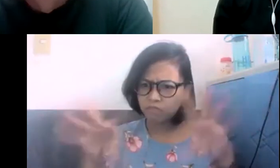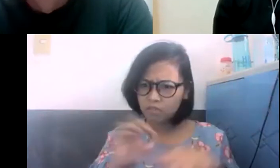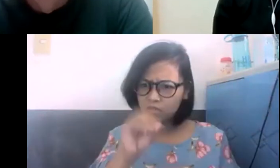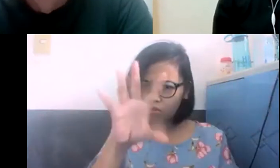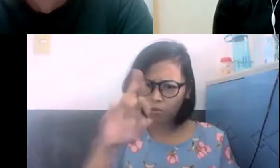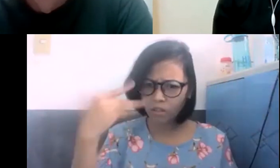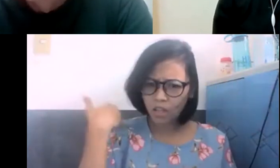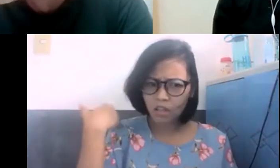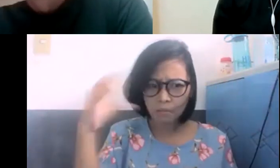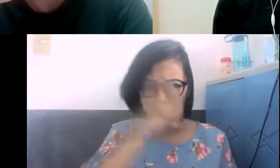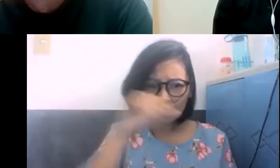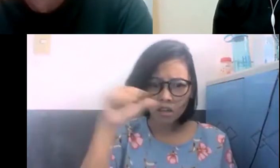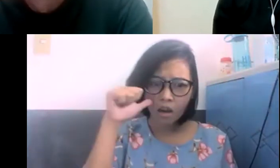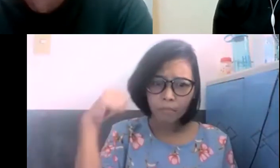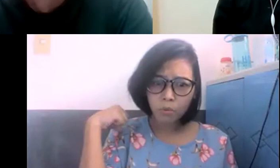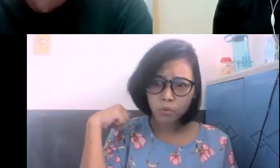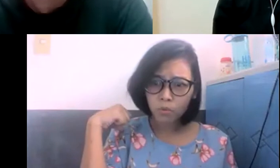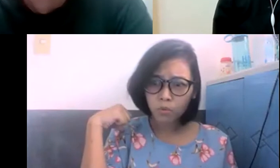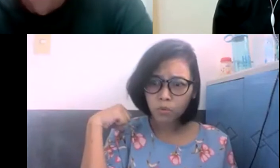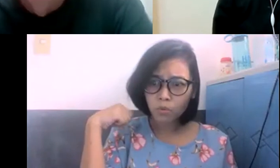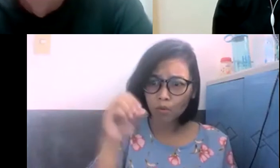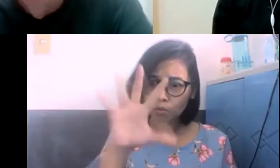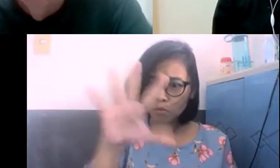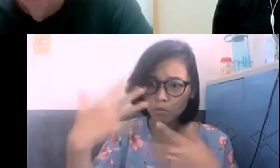in terms of dominant hand for two-handed signs.